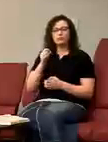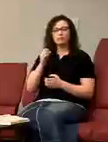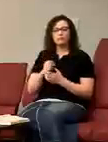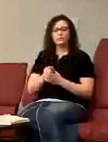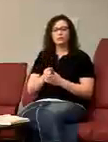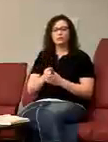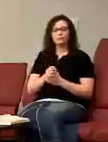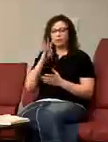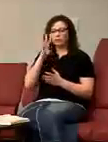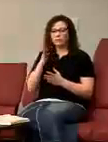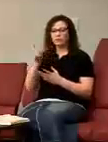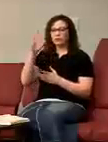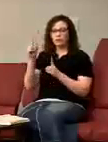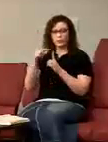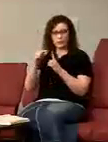And so,